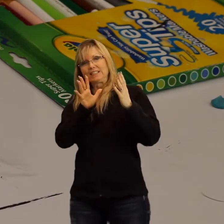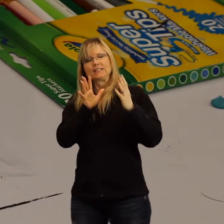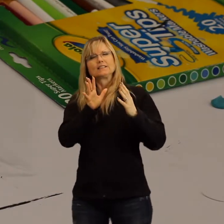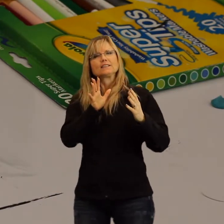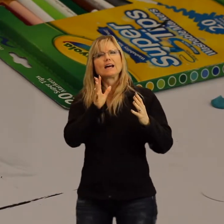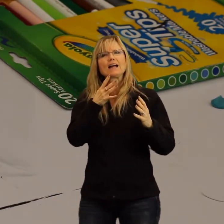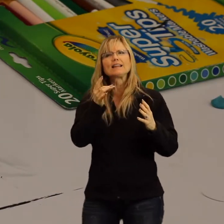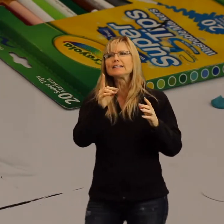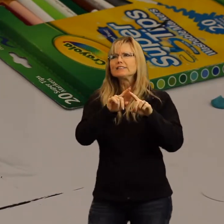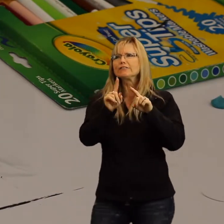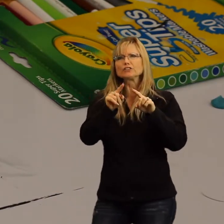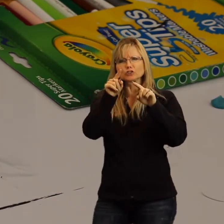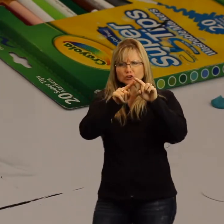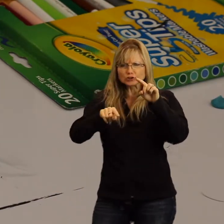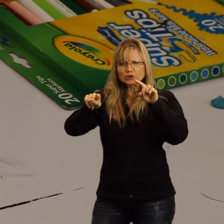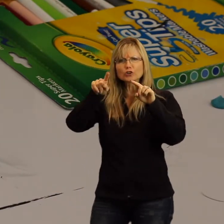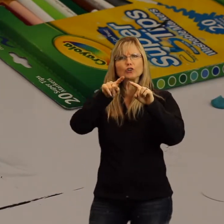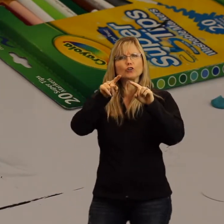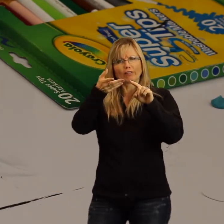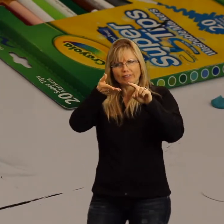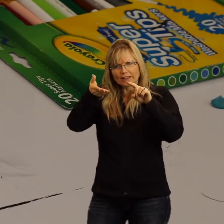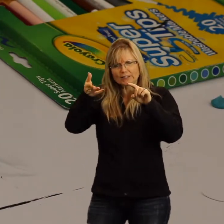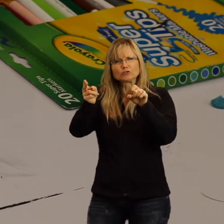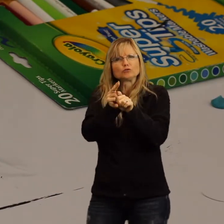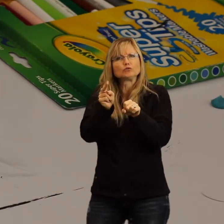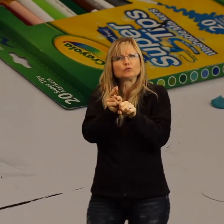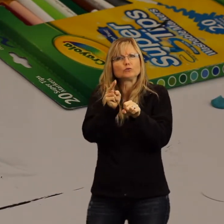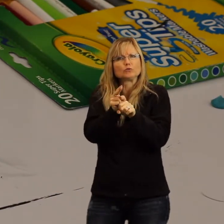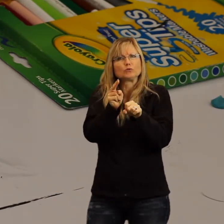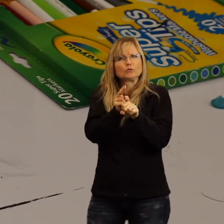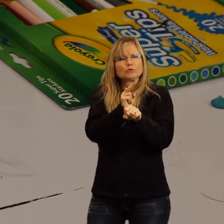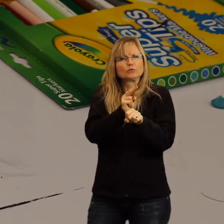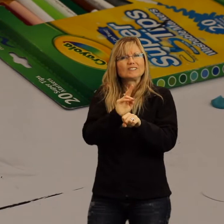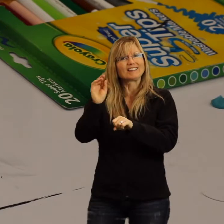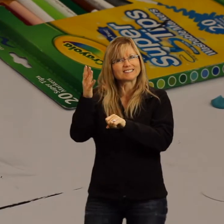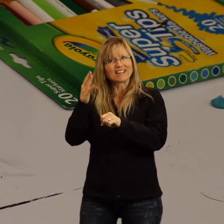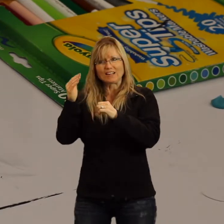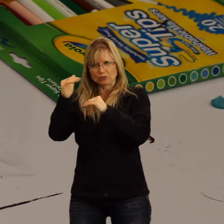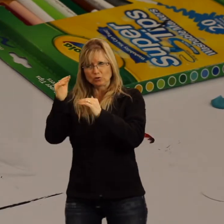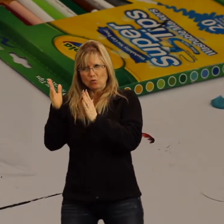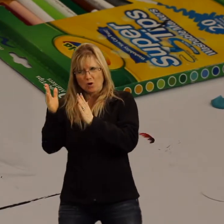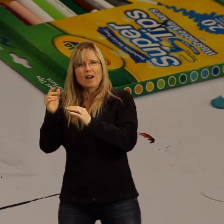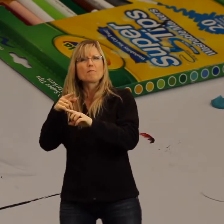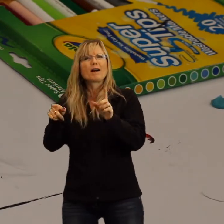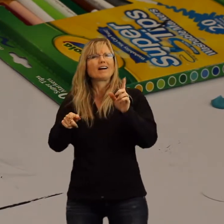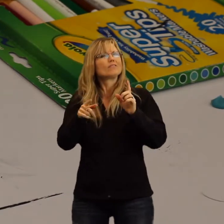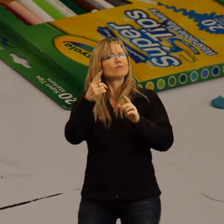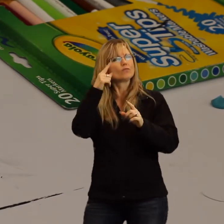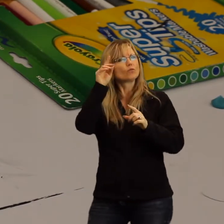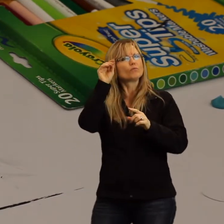find circular objects around the house to use, like old containers,